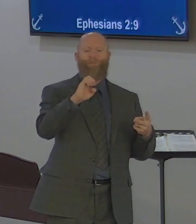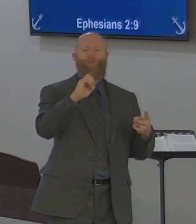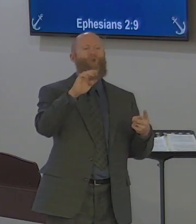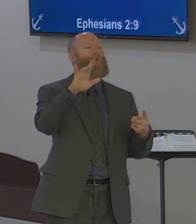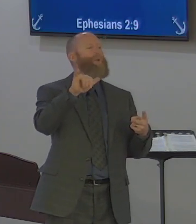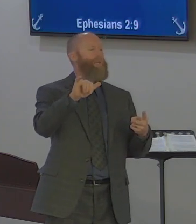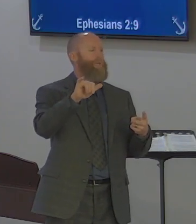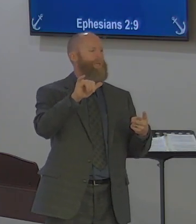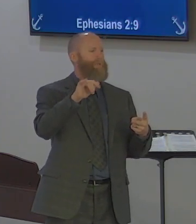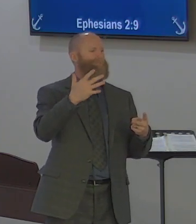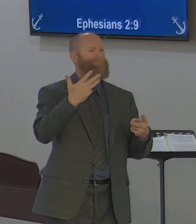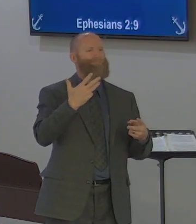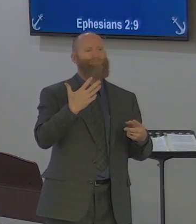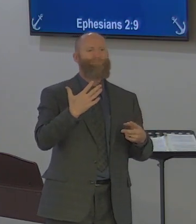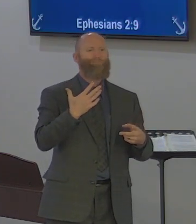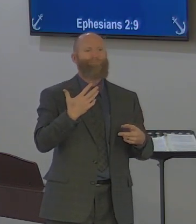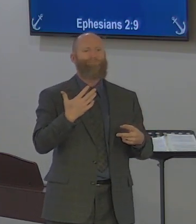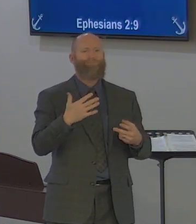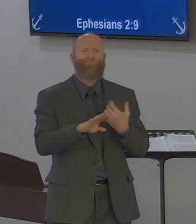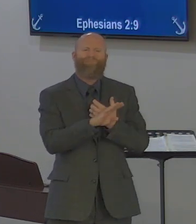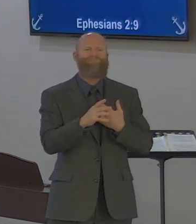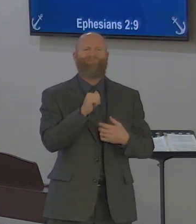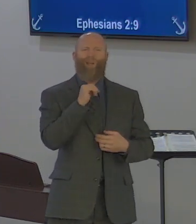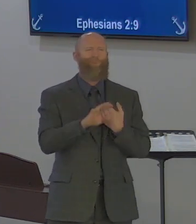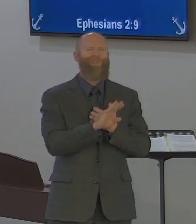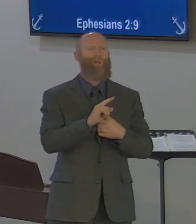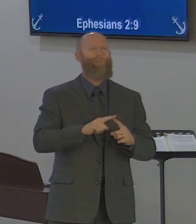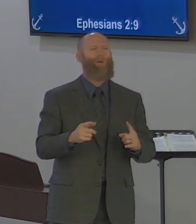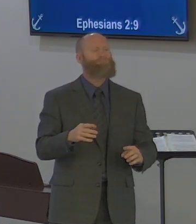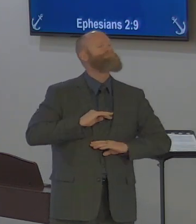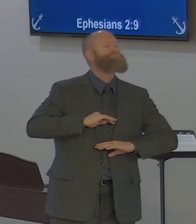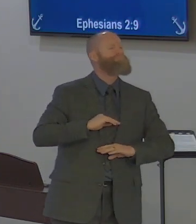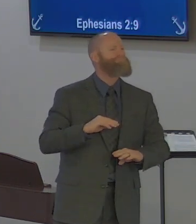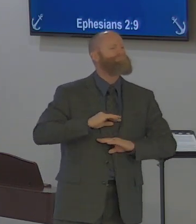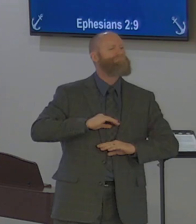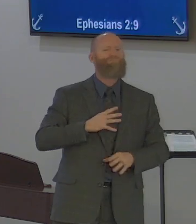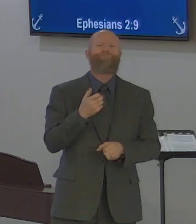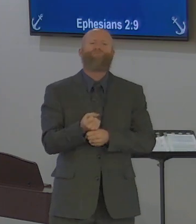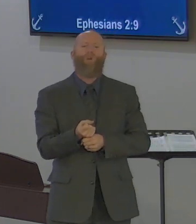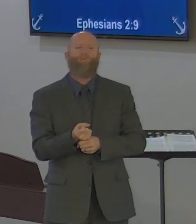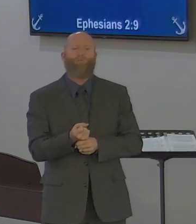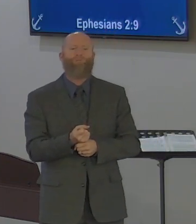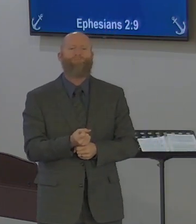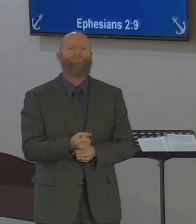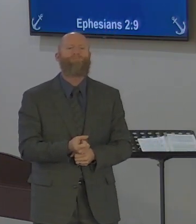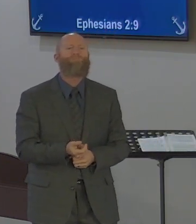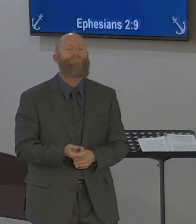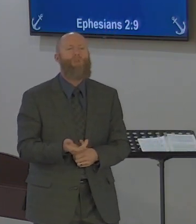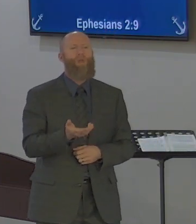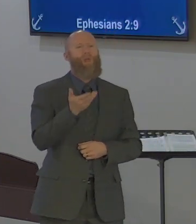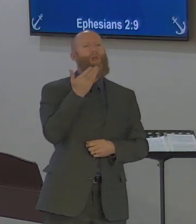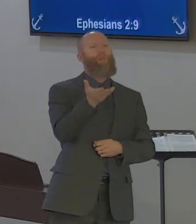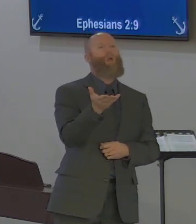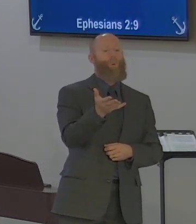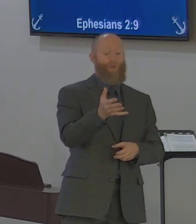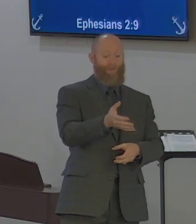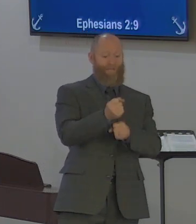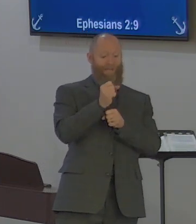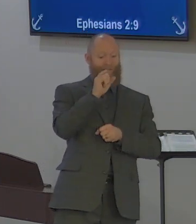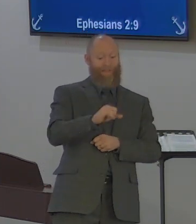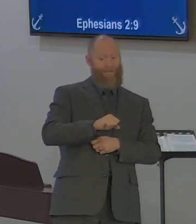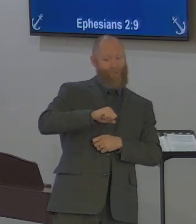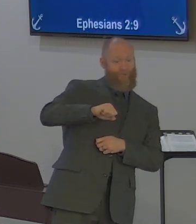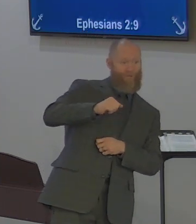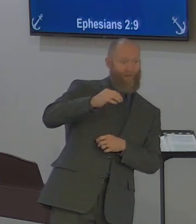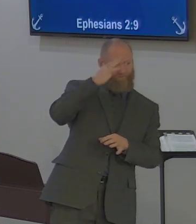6:16. "Above all, taking the shield of faith, wherewith ye shall be able to quench all the fiery darts of the